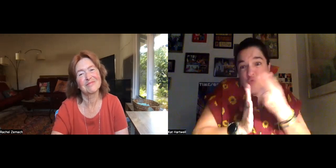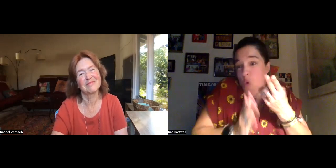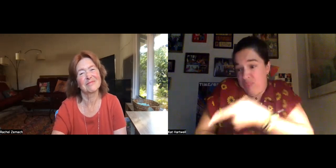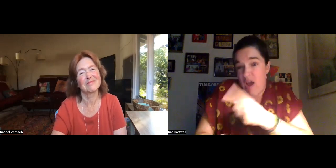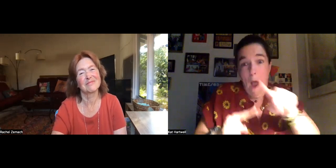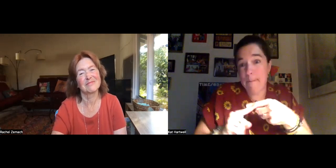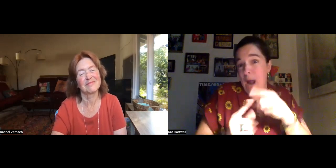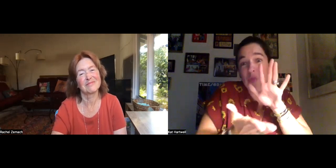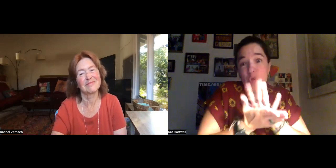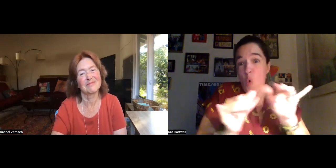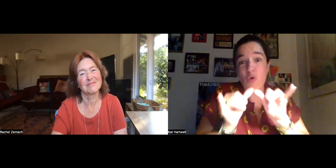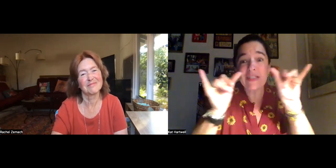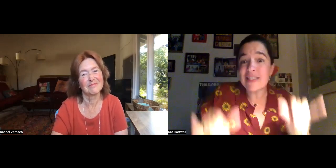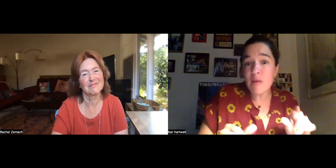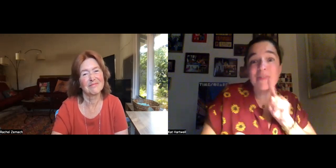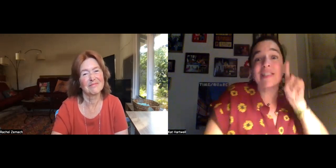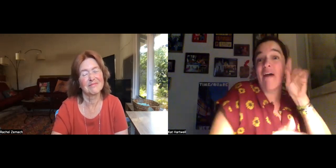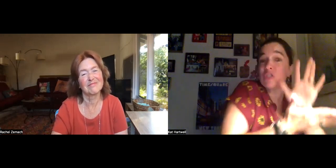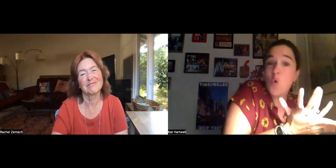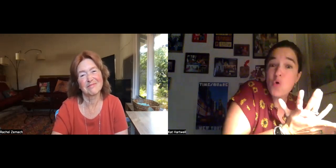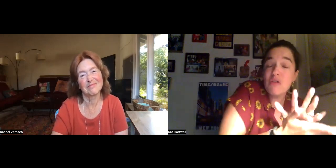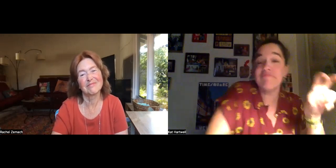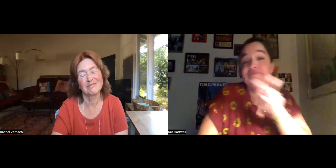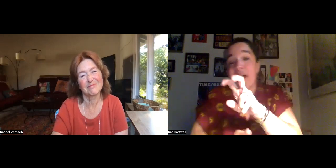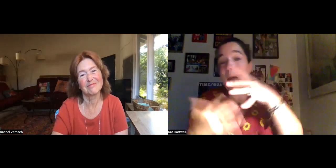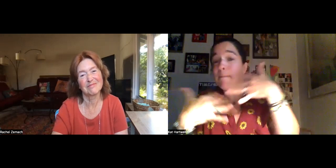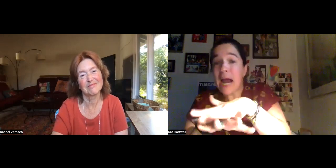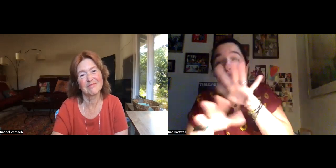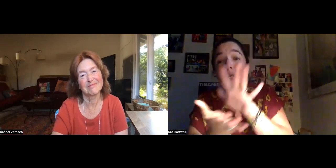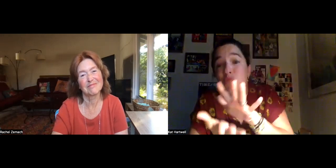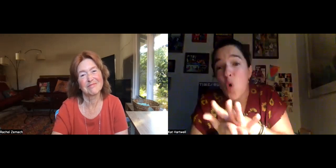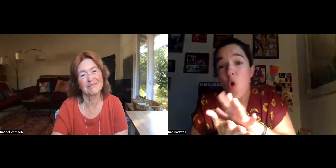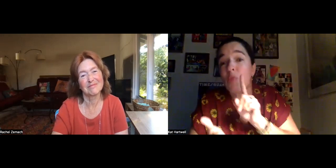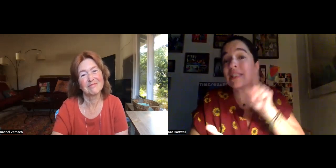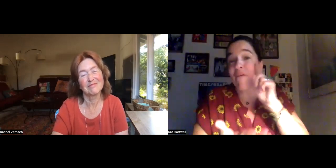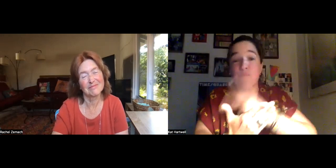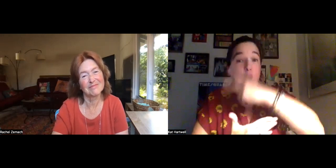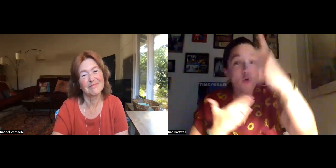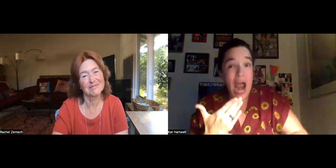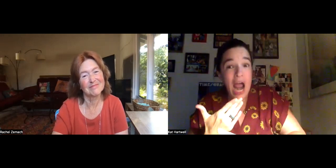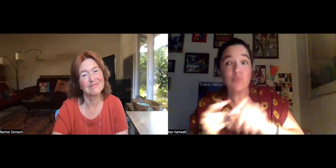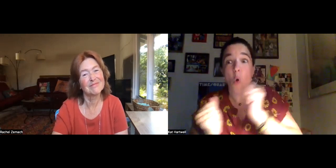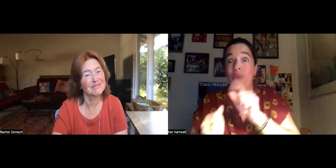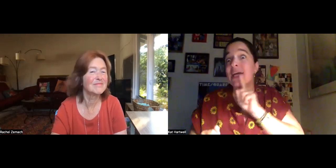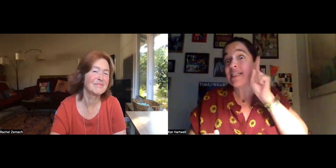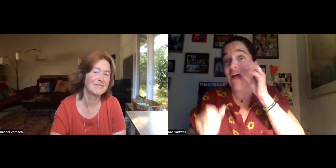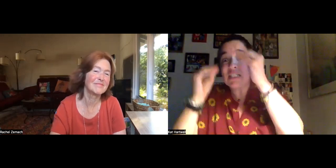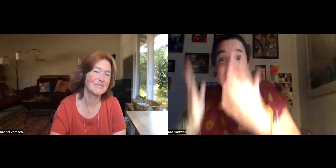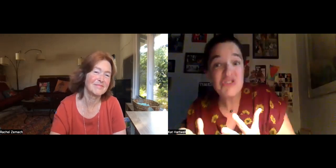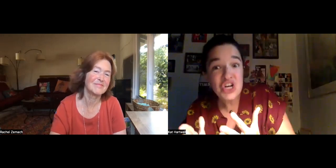truth about the school system, deaf school, mainstream school with deaf program, with deaf